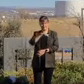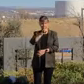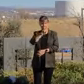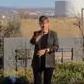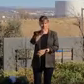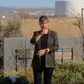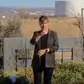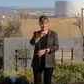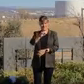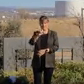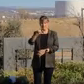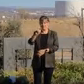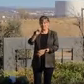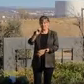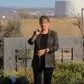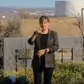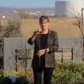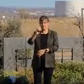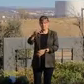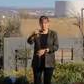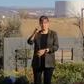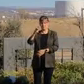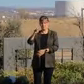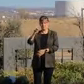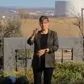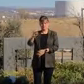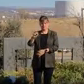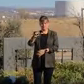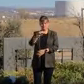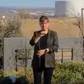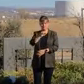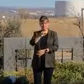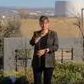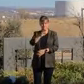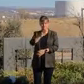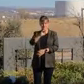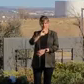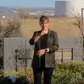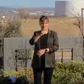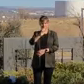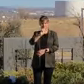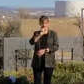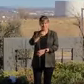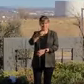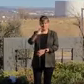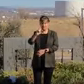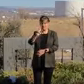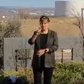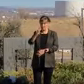Specialist Zion Tompkins, Private First Class Michael Carter,